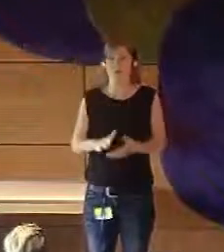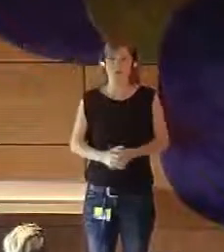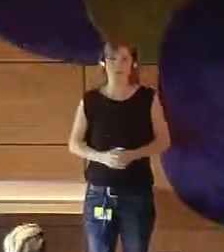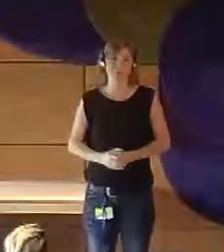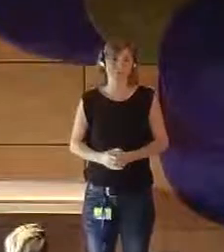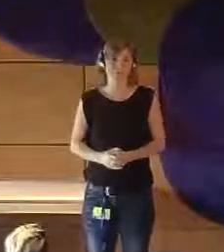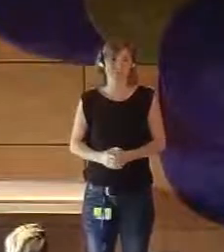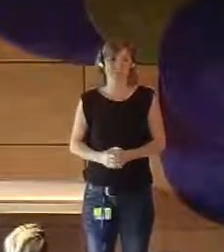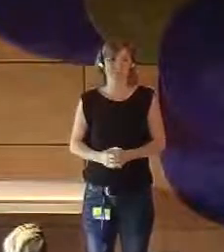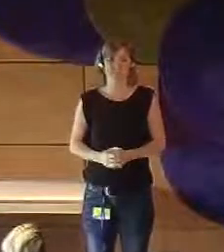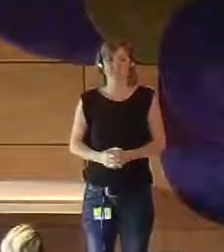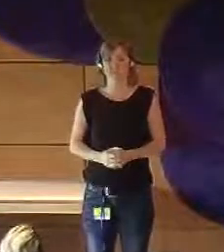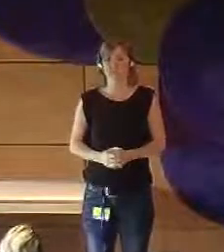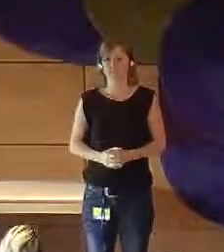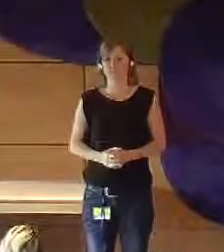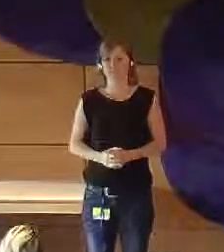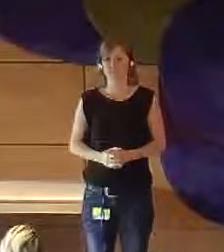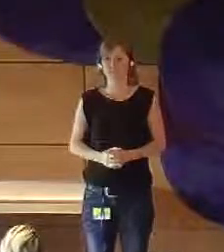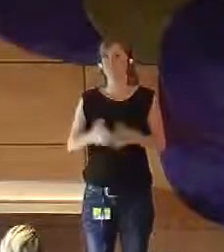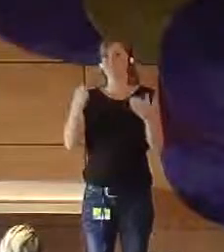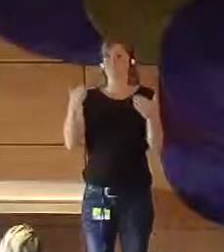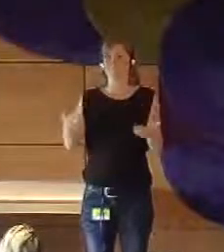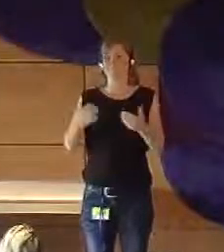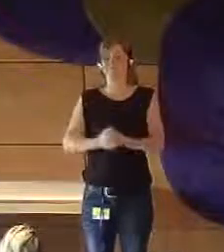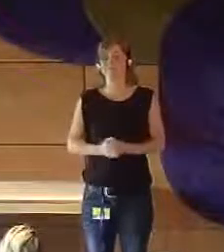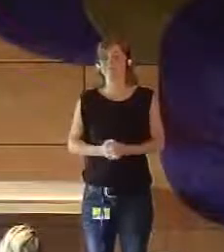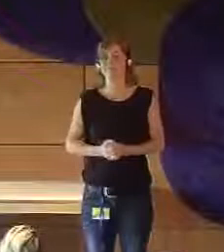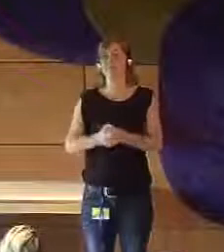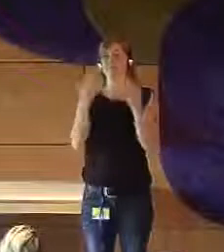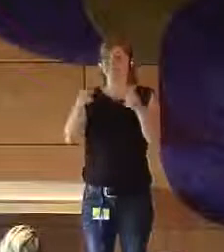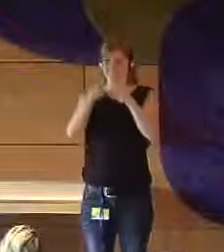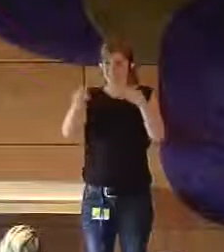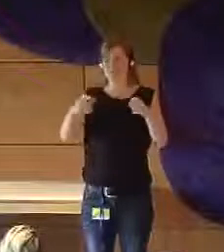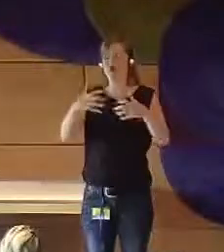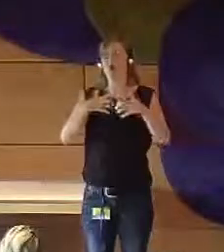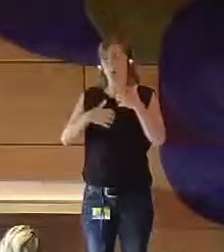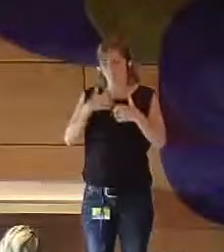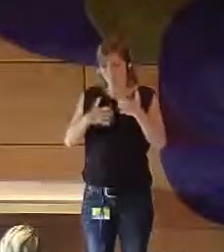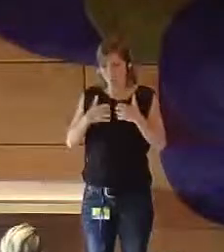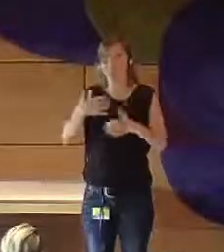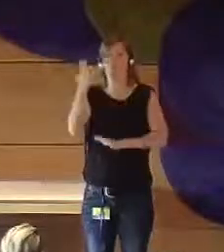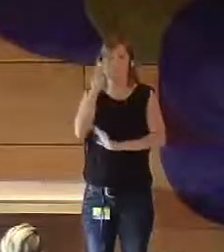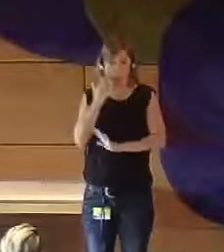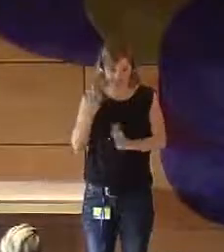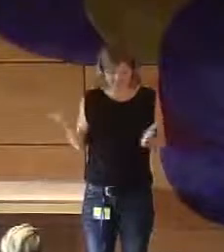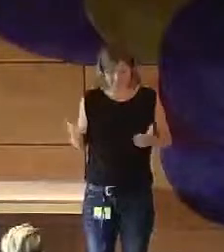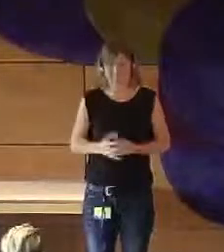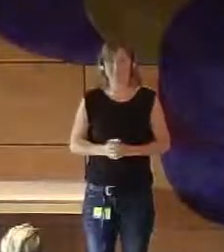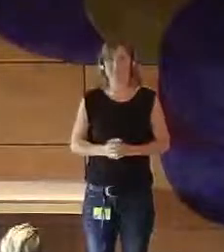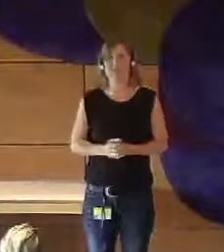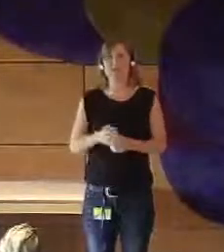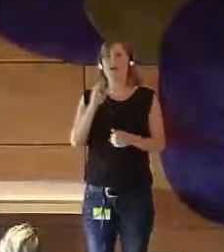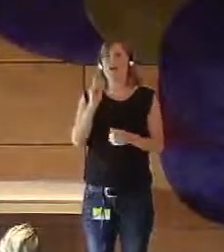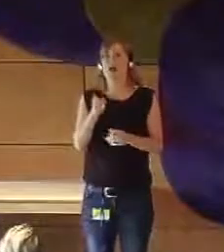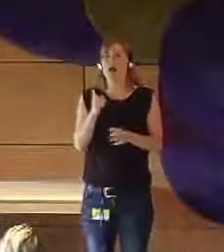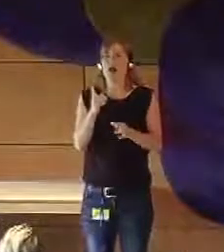So I'm going to talk about hormones and puberty, but many of the hormones that are involved in puberty are also involved early on.